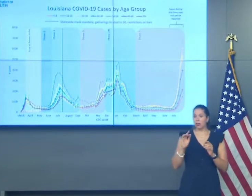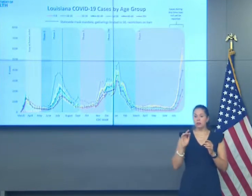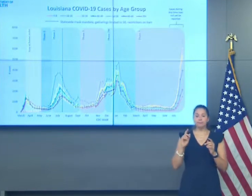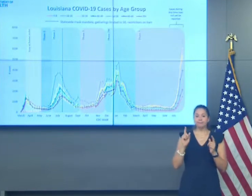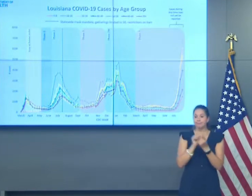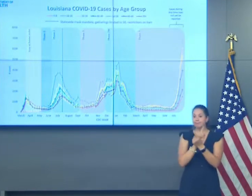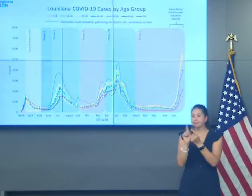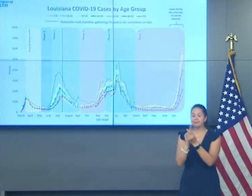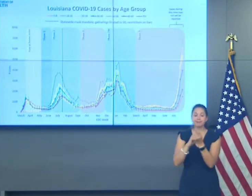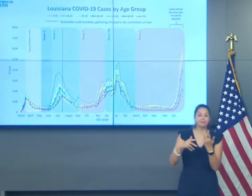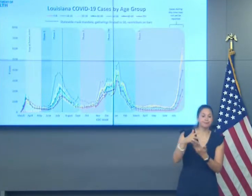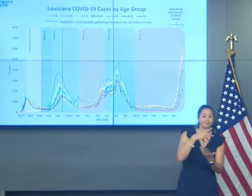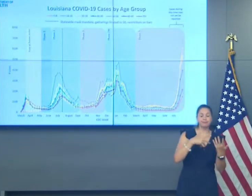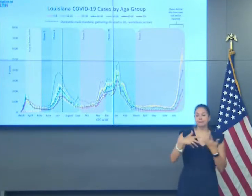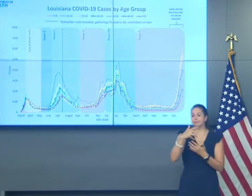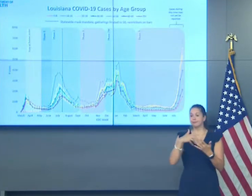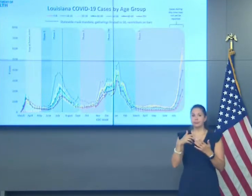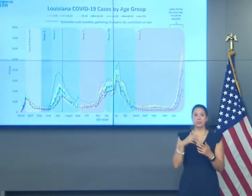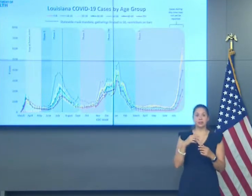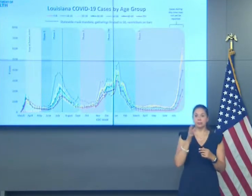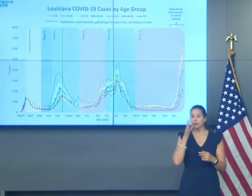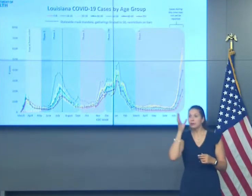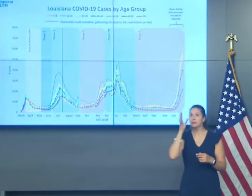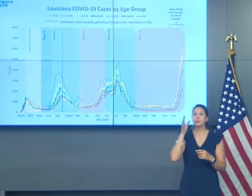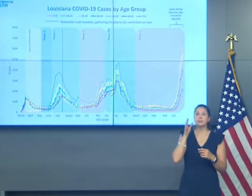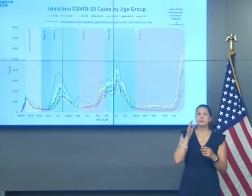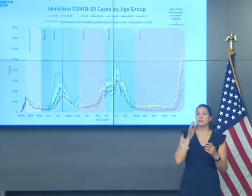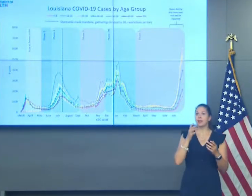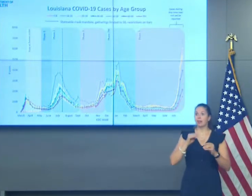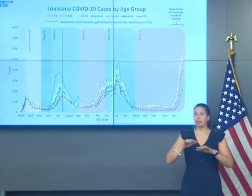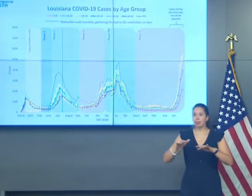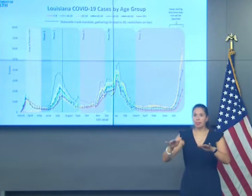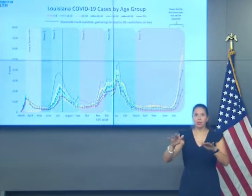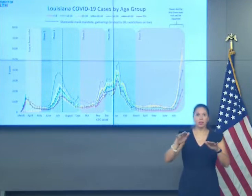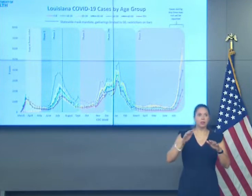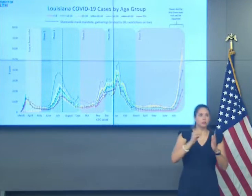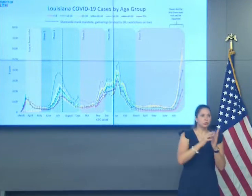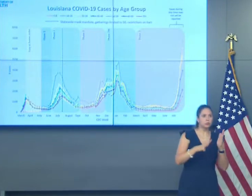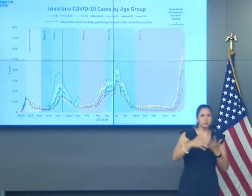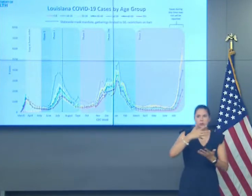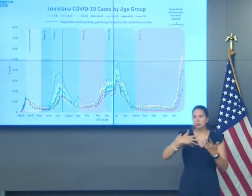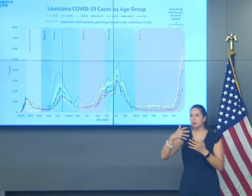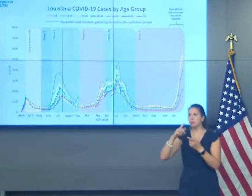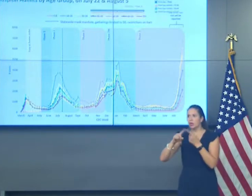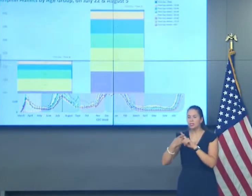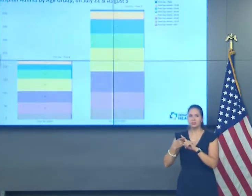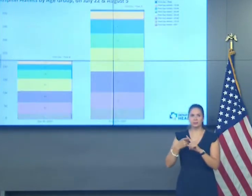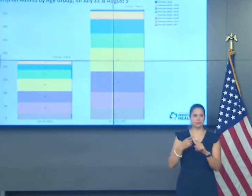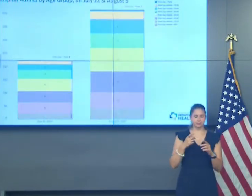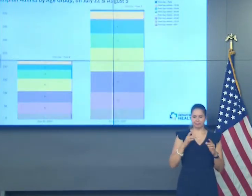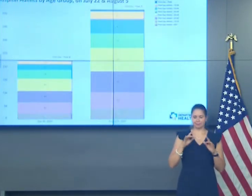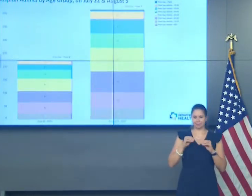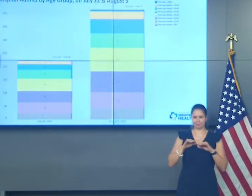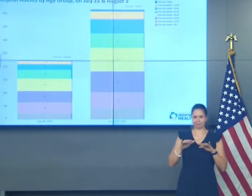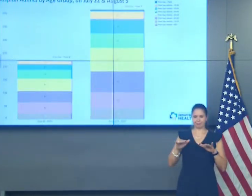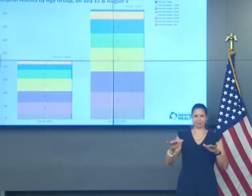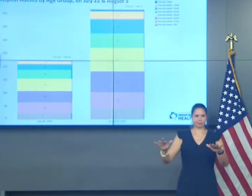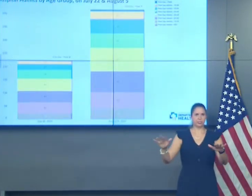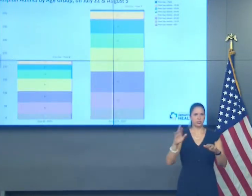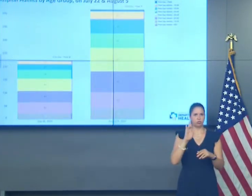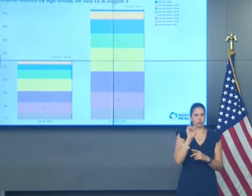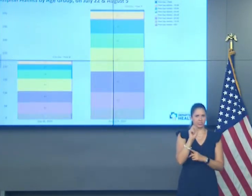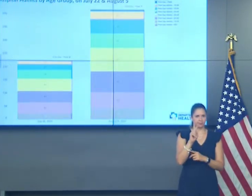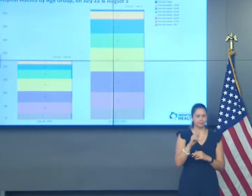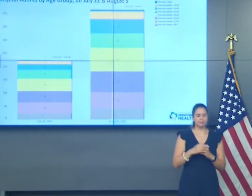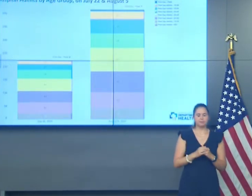coworkers, their colleagues and friends and students at risk. Next slide, please. You've heard